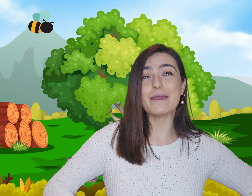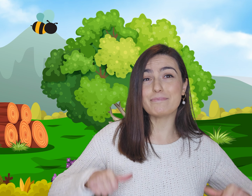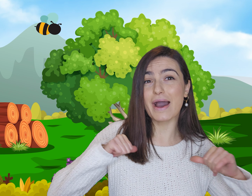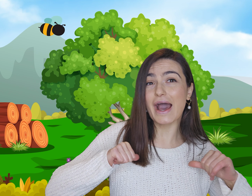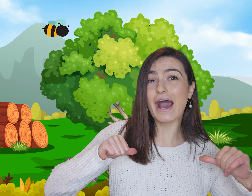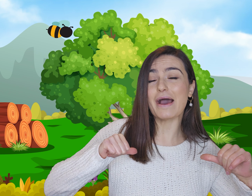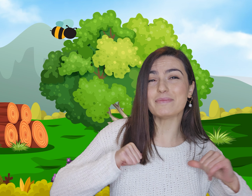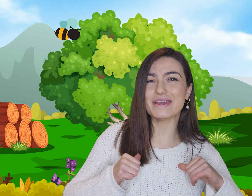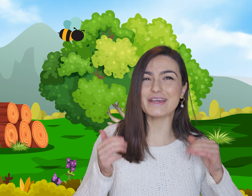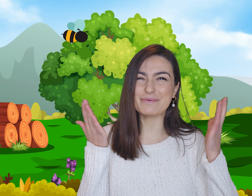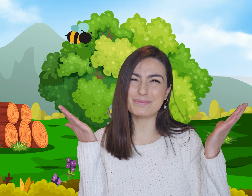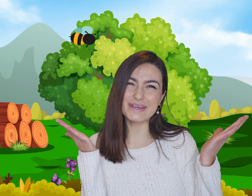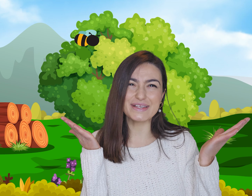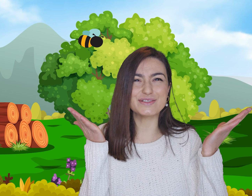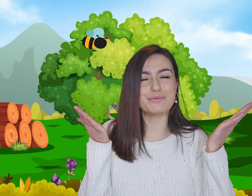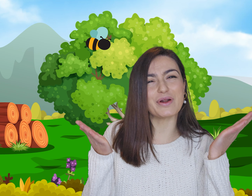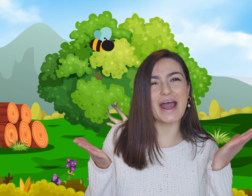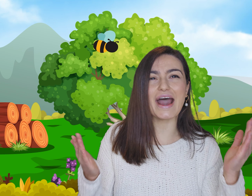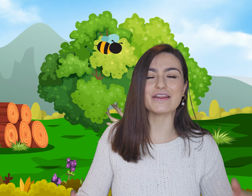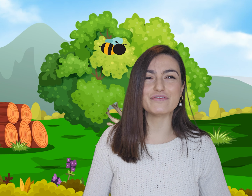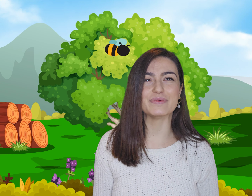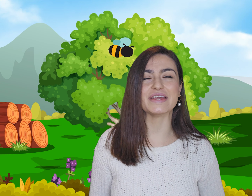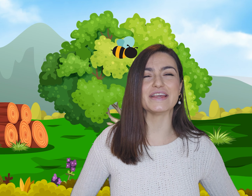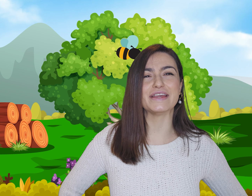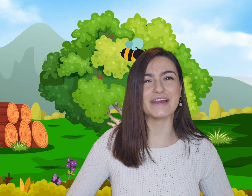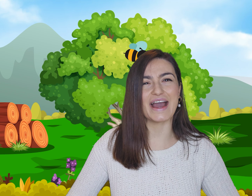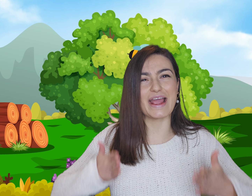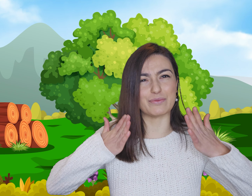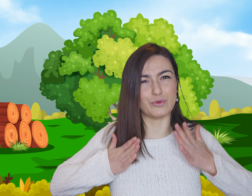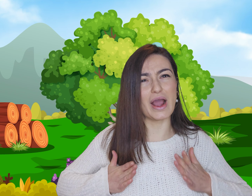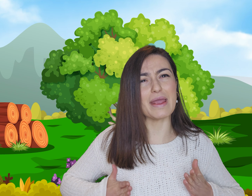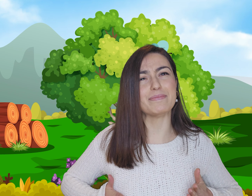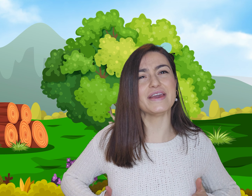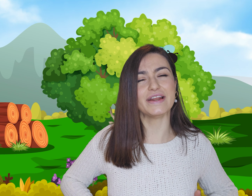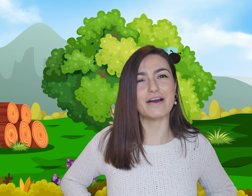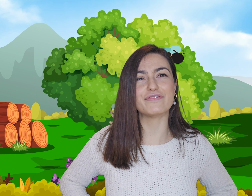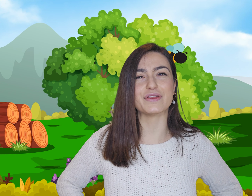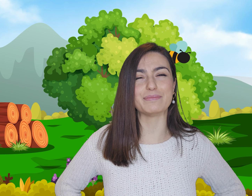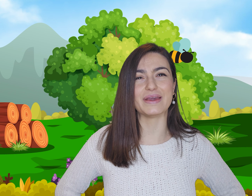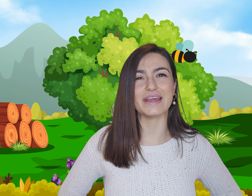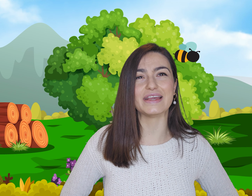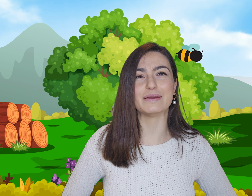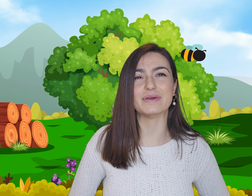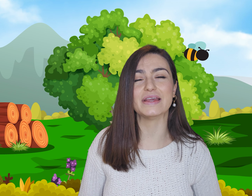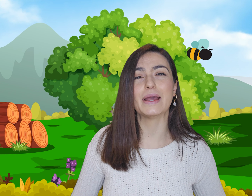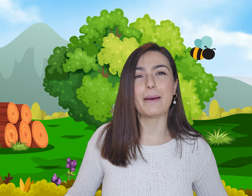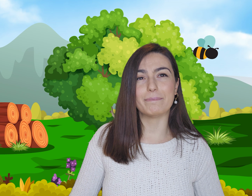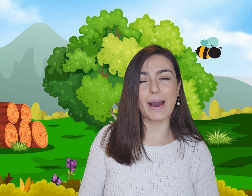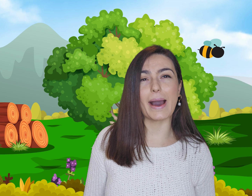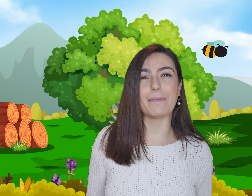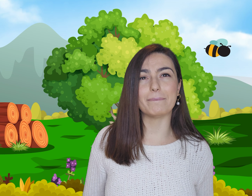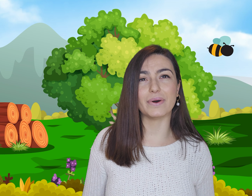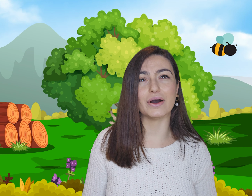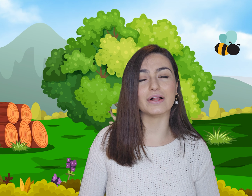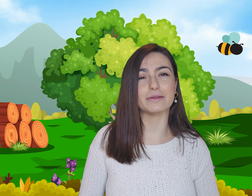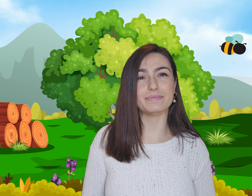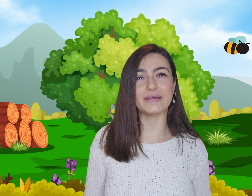mommy be so proud of me i'm wiping off the baby bumblebee